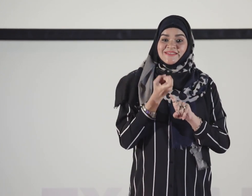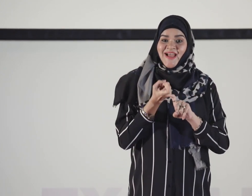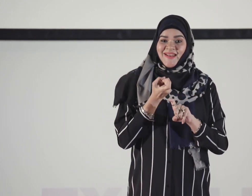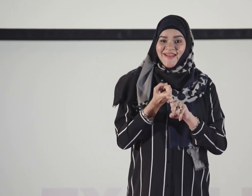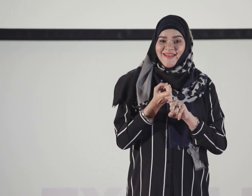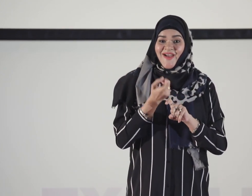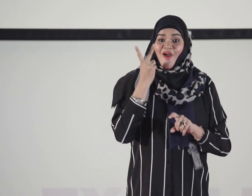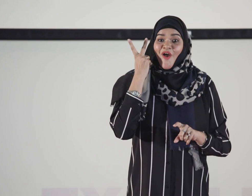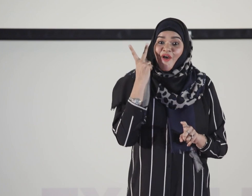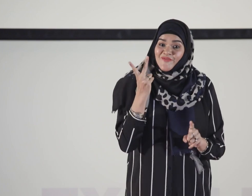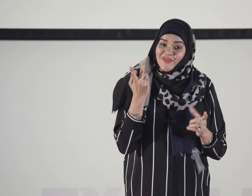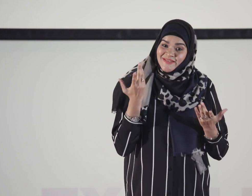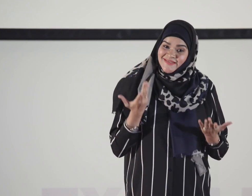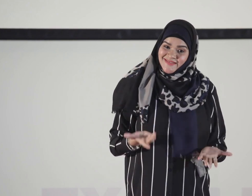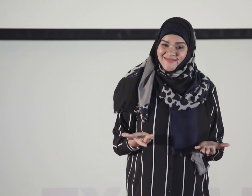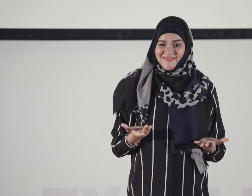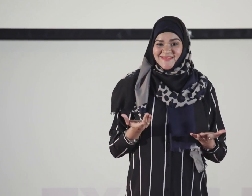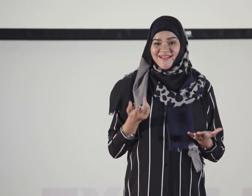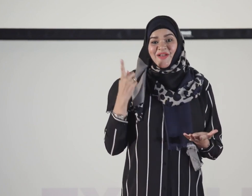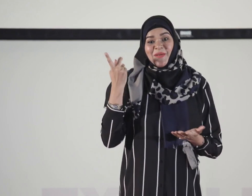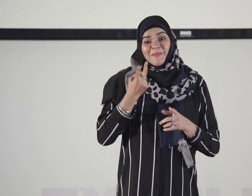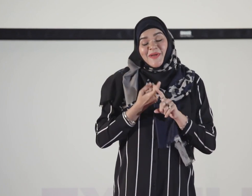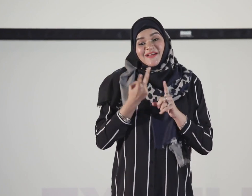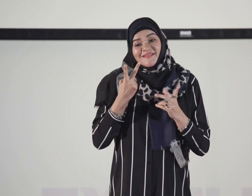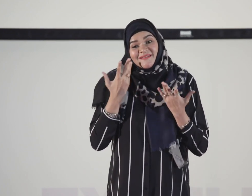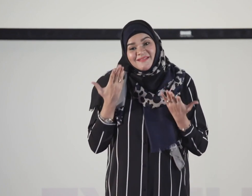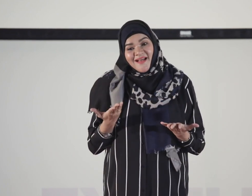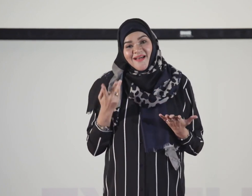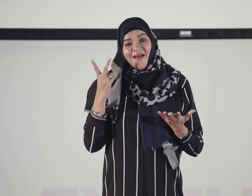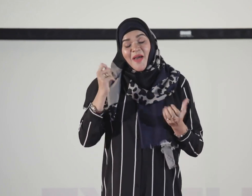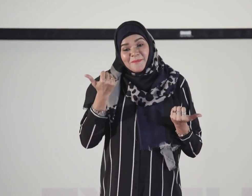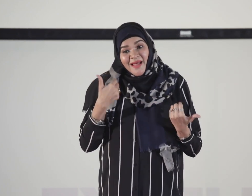exams and received second position all over Karachi.